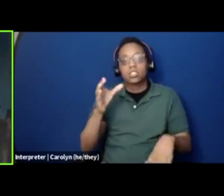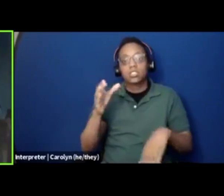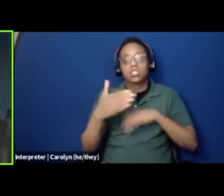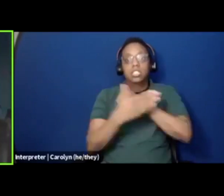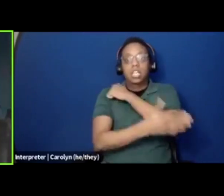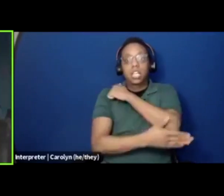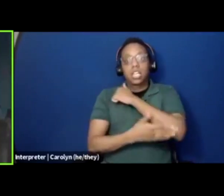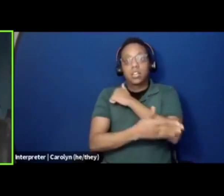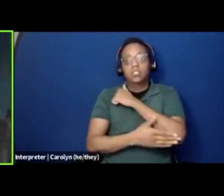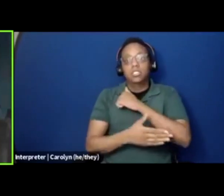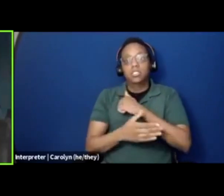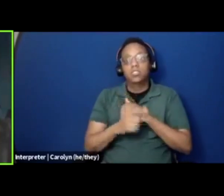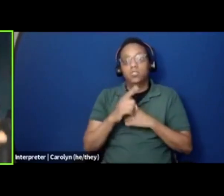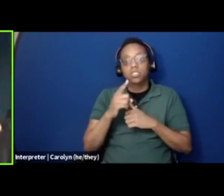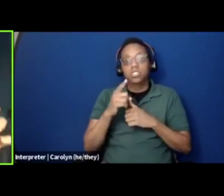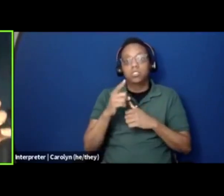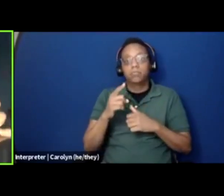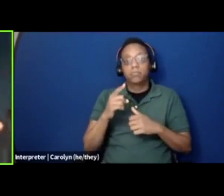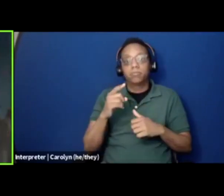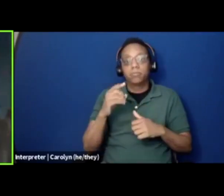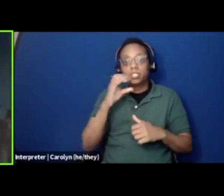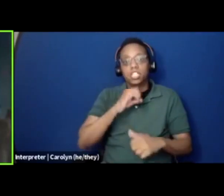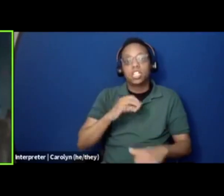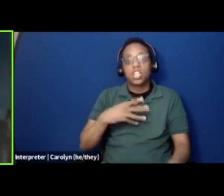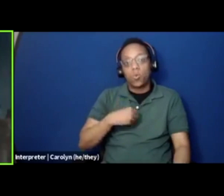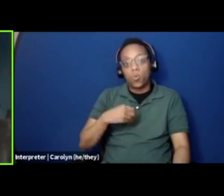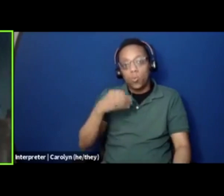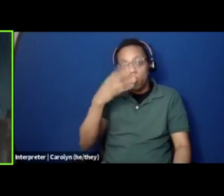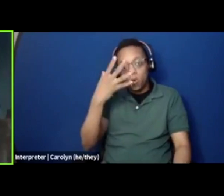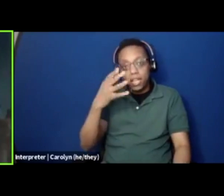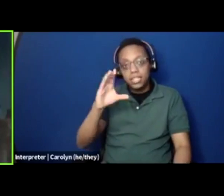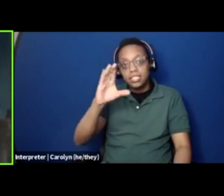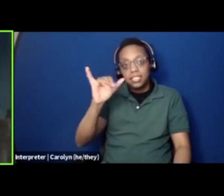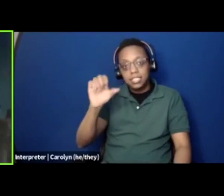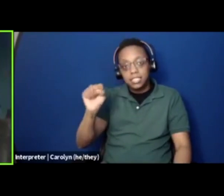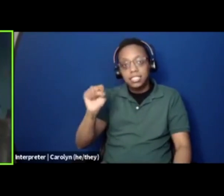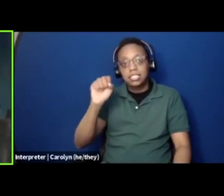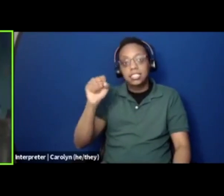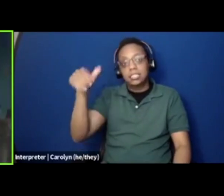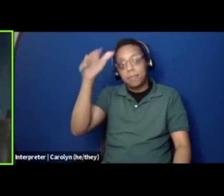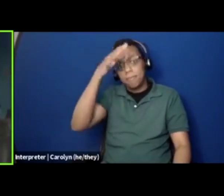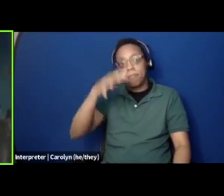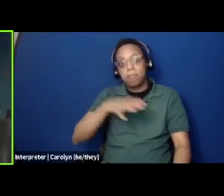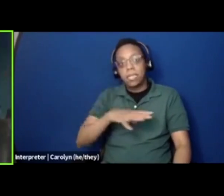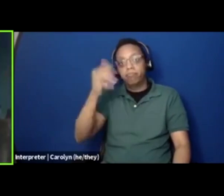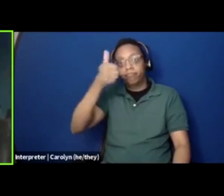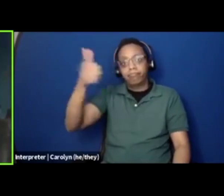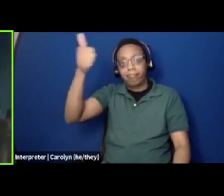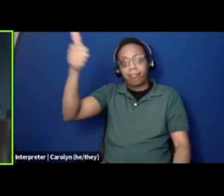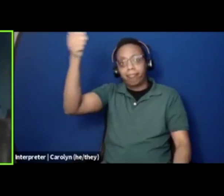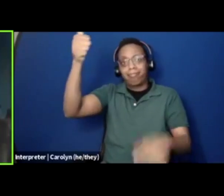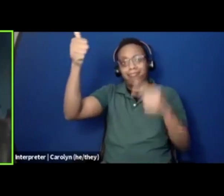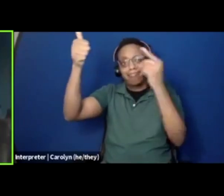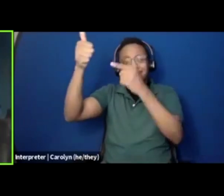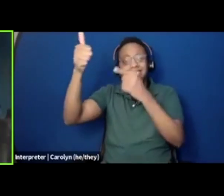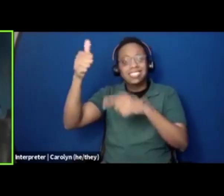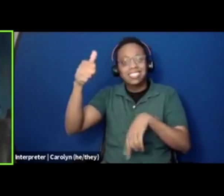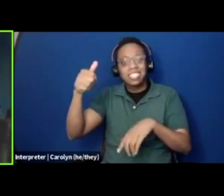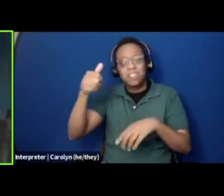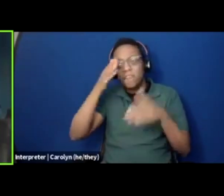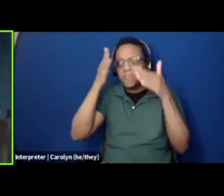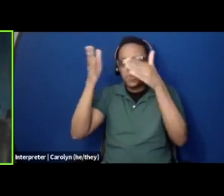usually the guys in charge, the white cis men in charge. We need to be paying attention to them and holding them accountable as